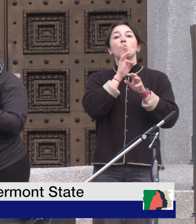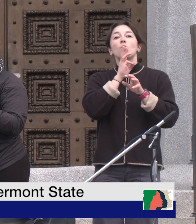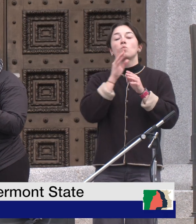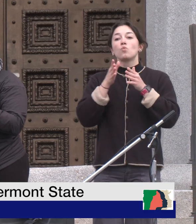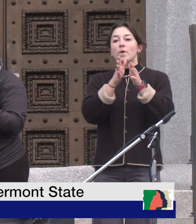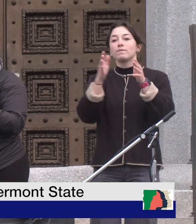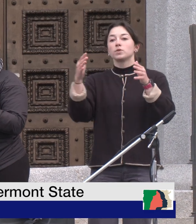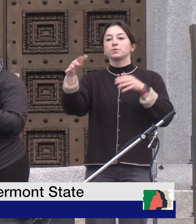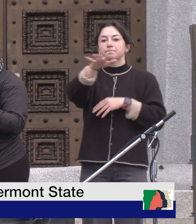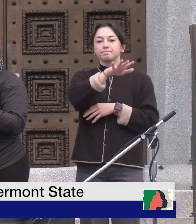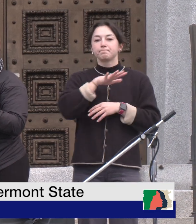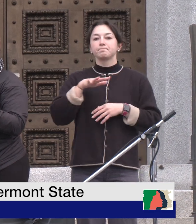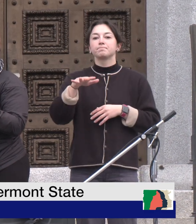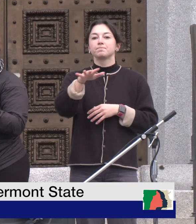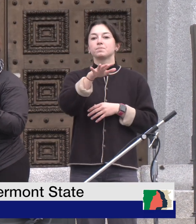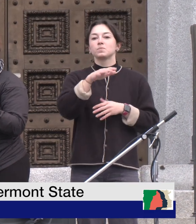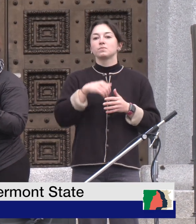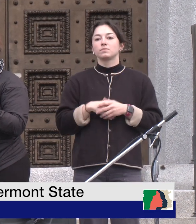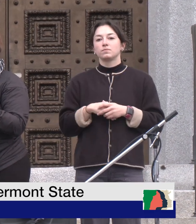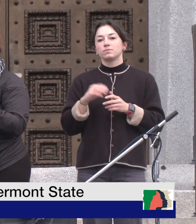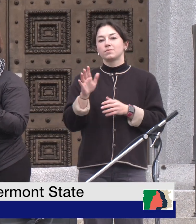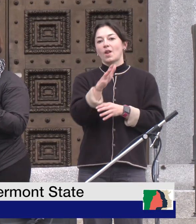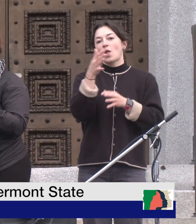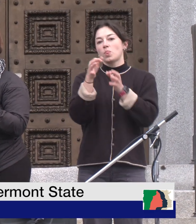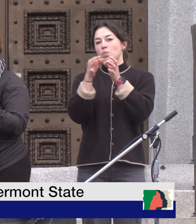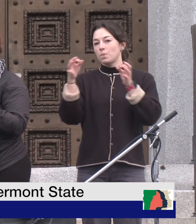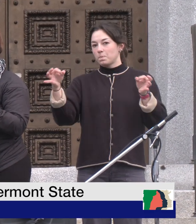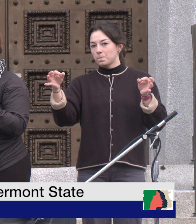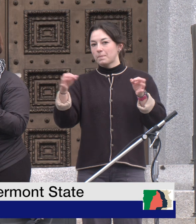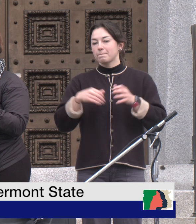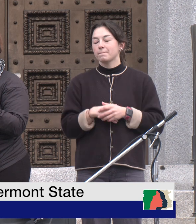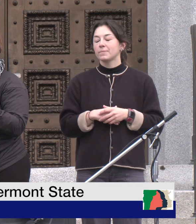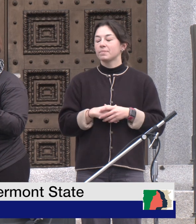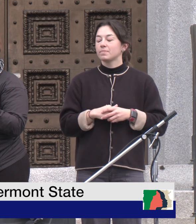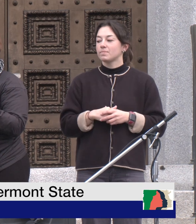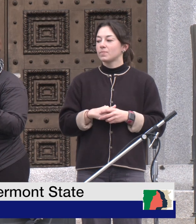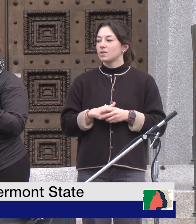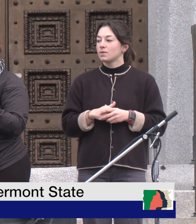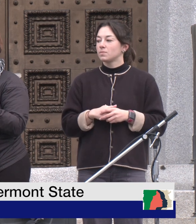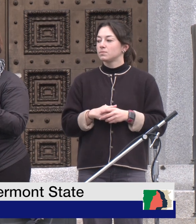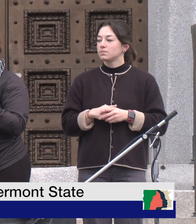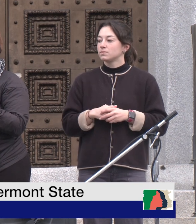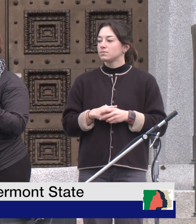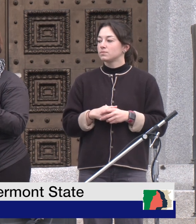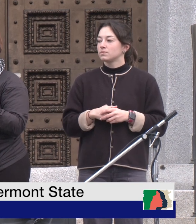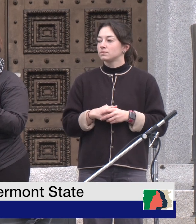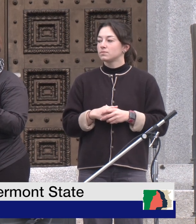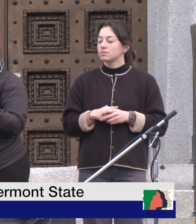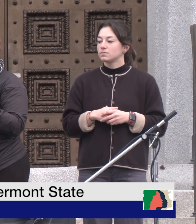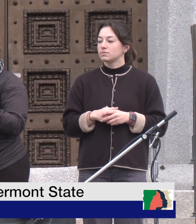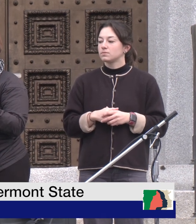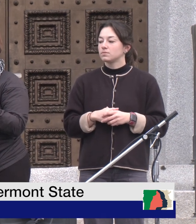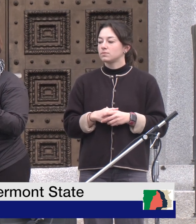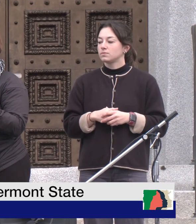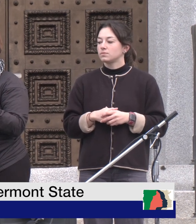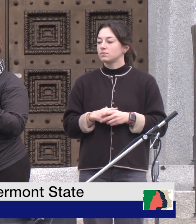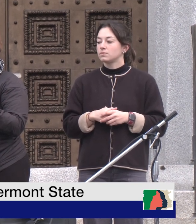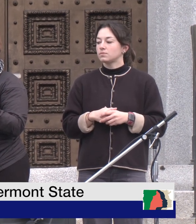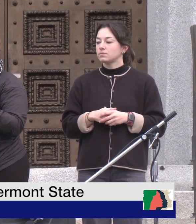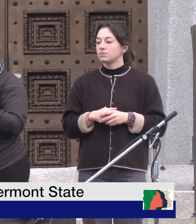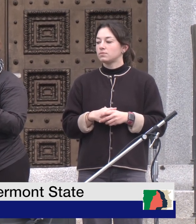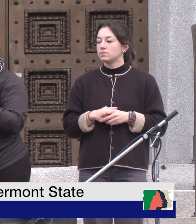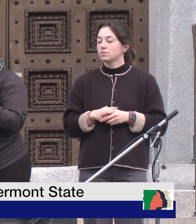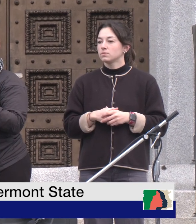rivers. Oyasin akana chokaya ohani odnak and wodanak